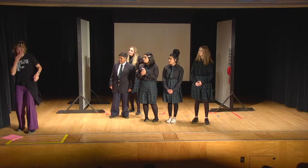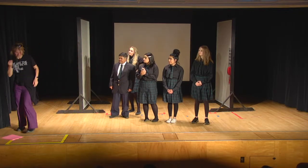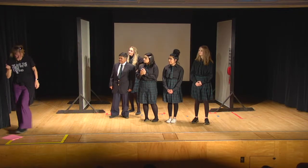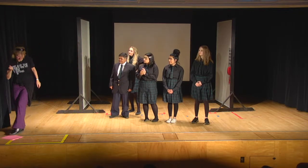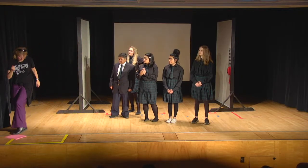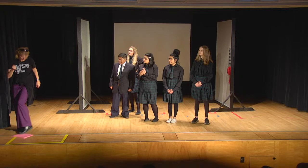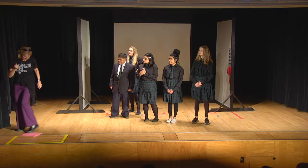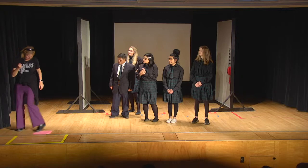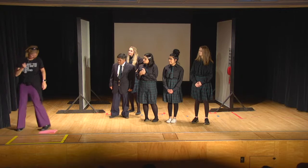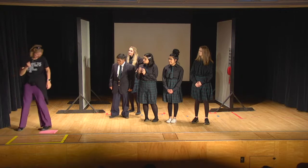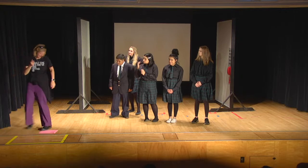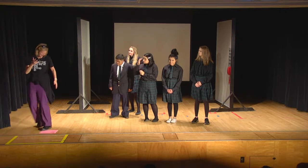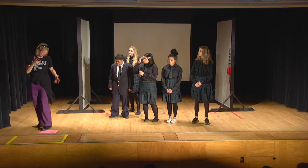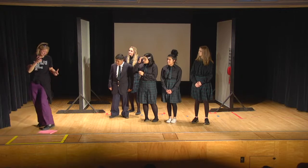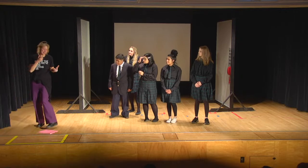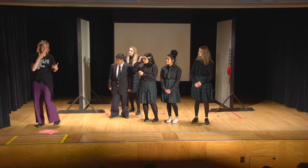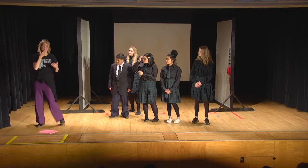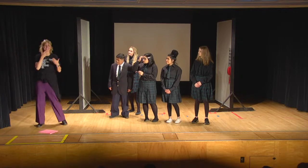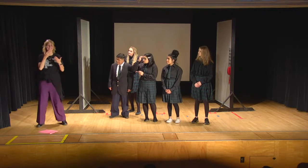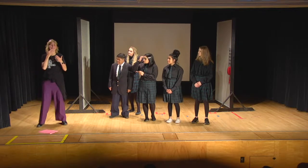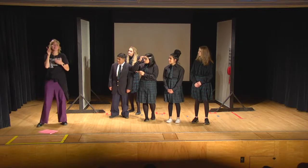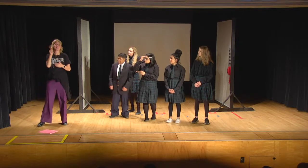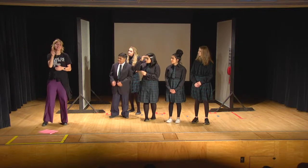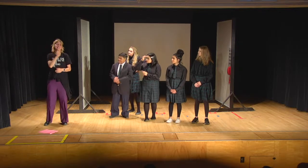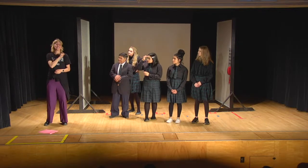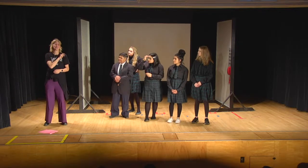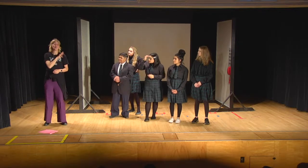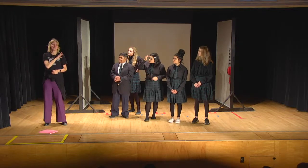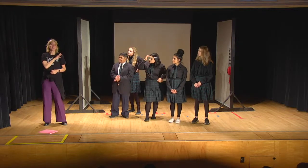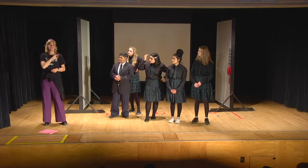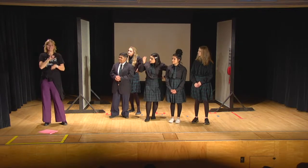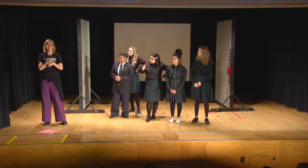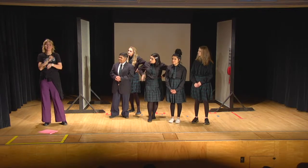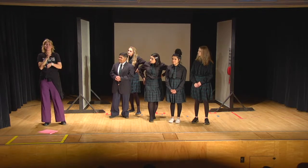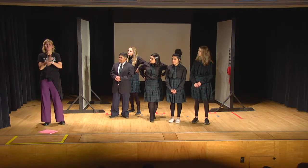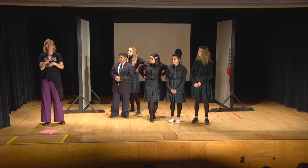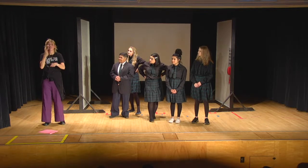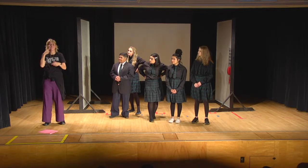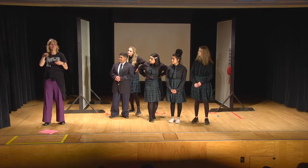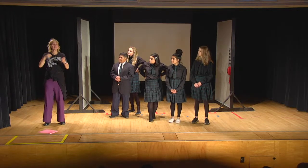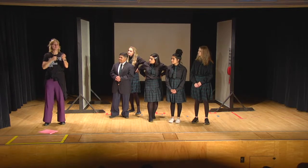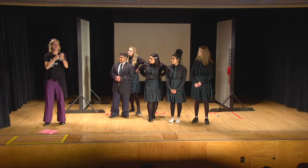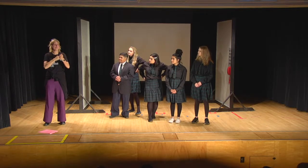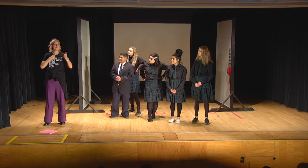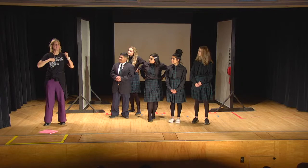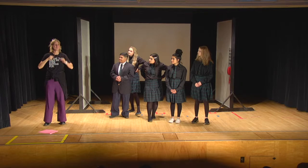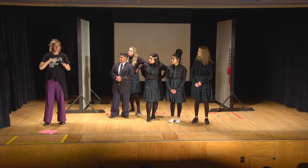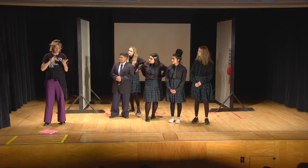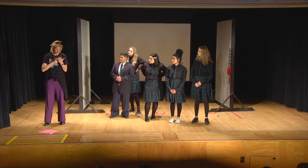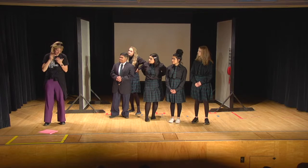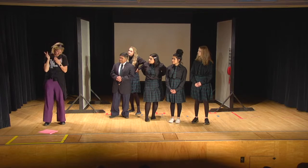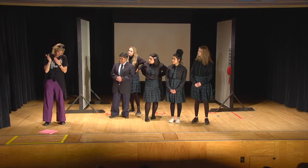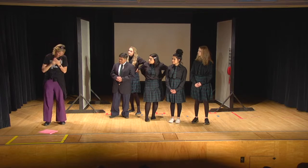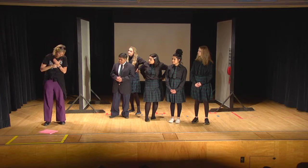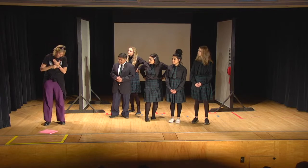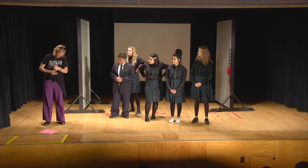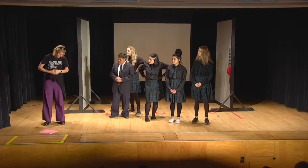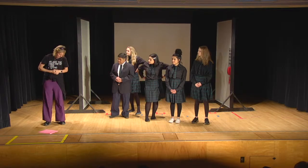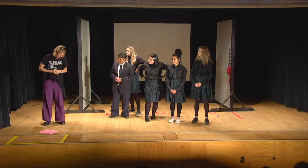I just have a few quick thank yous. I want to thank you to Kristen, Tara Wilkins, Jennifer